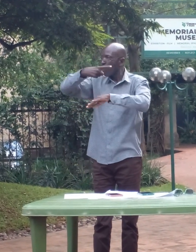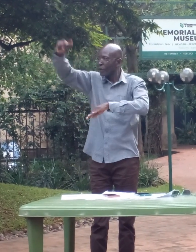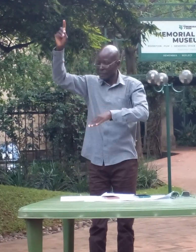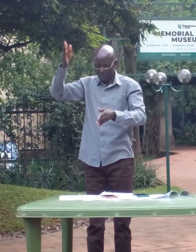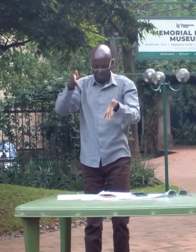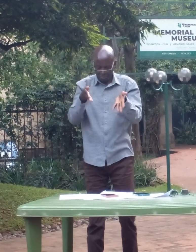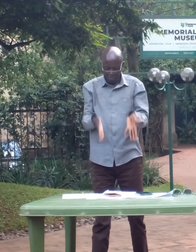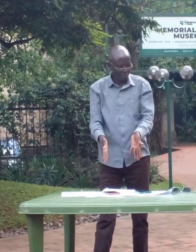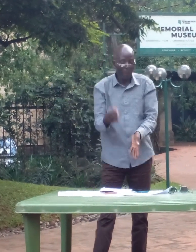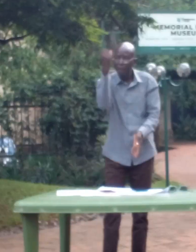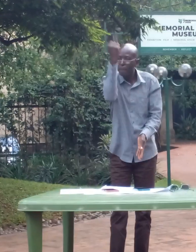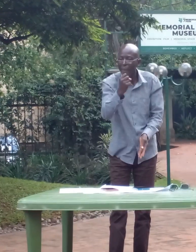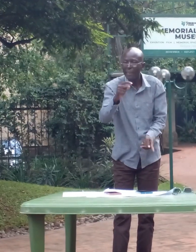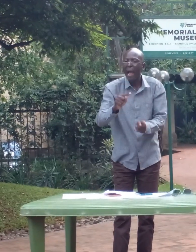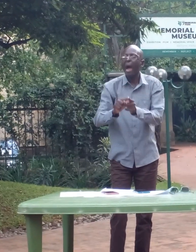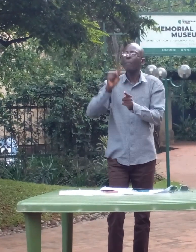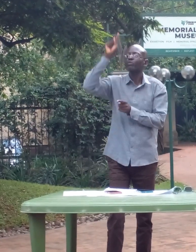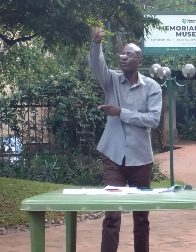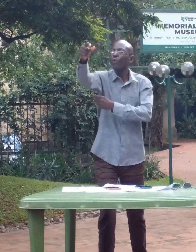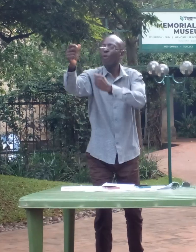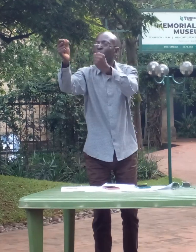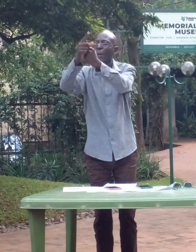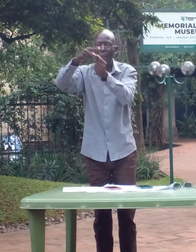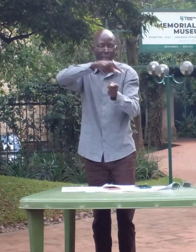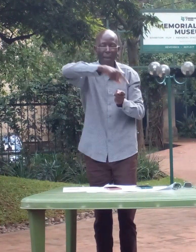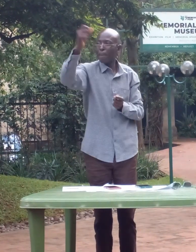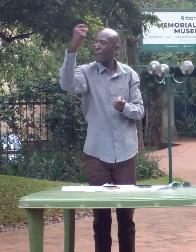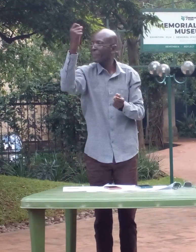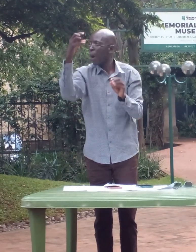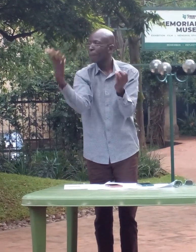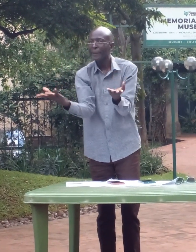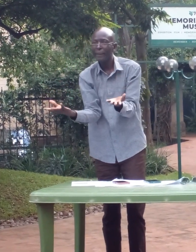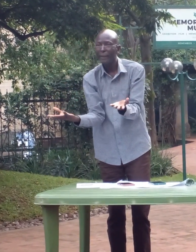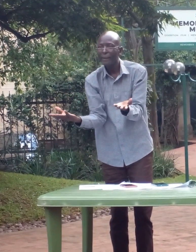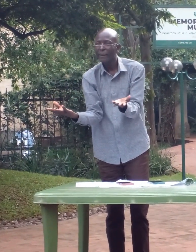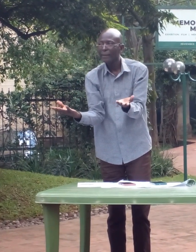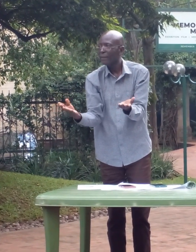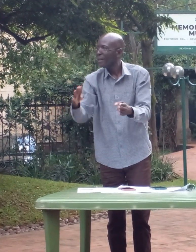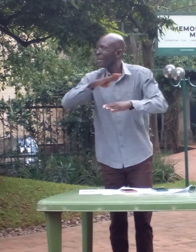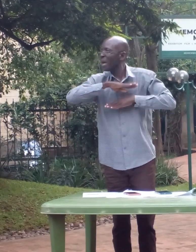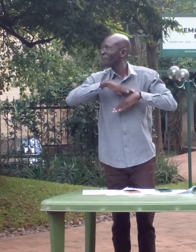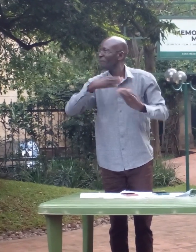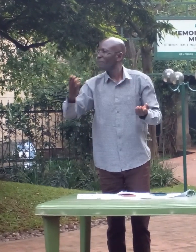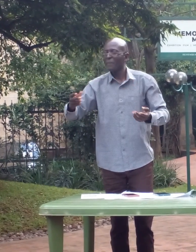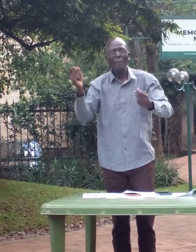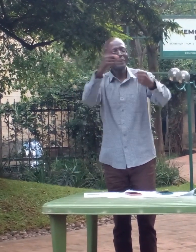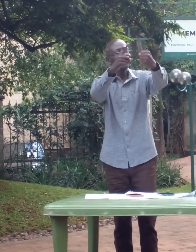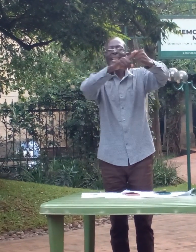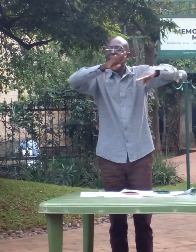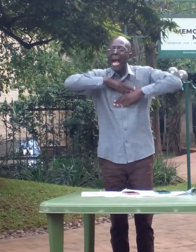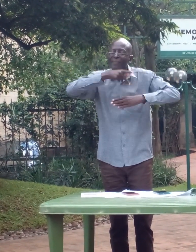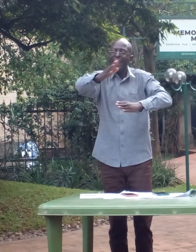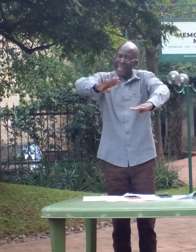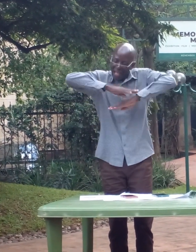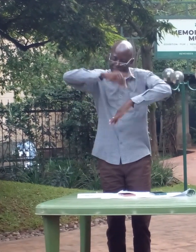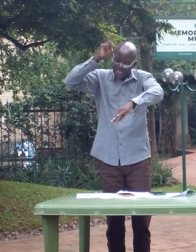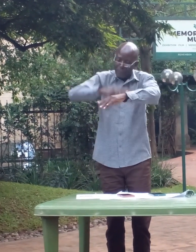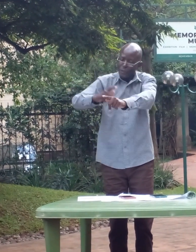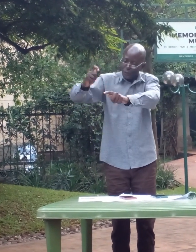with international. So they need to work hard so that they can improve. I think the remaining months from November up to here is 6 months. So I think 6